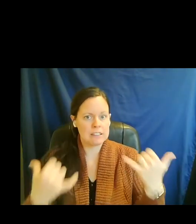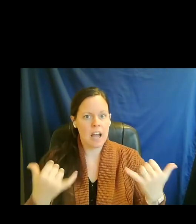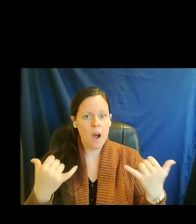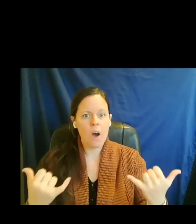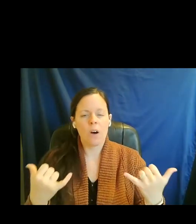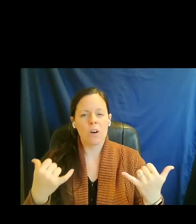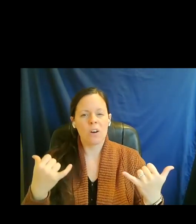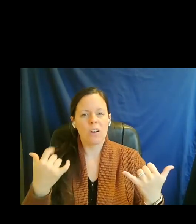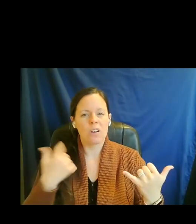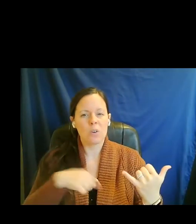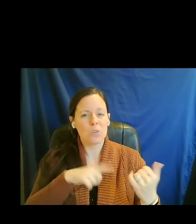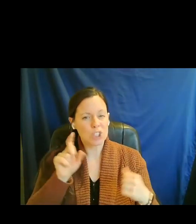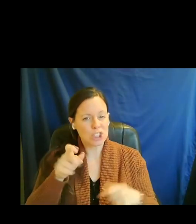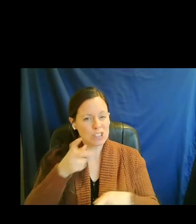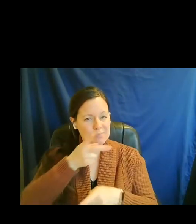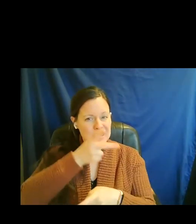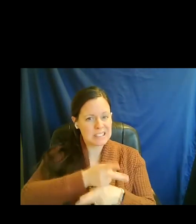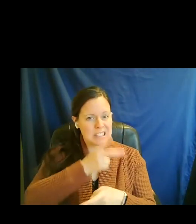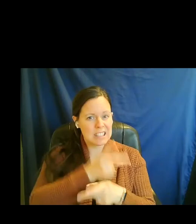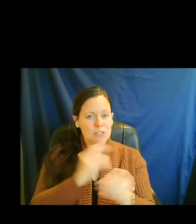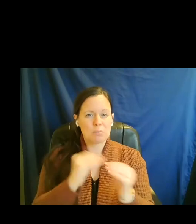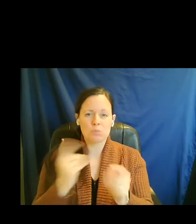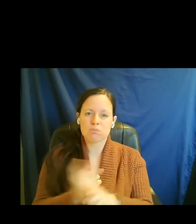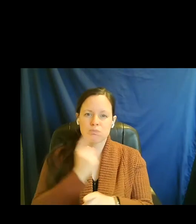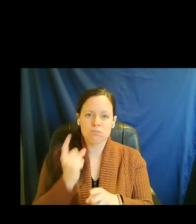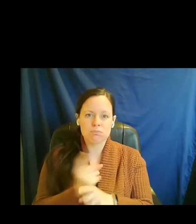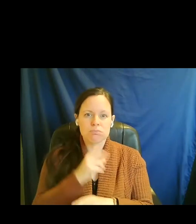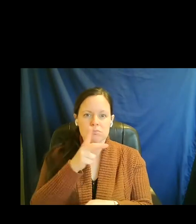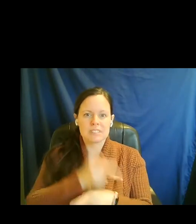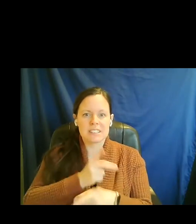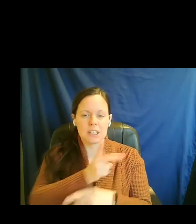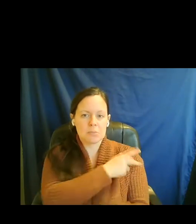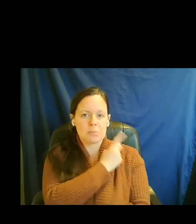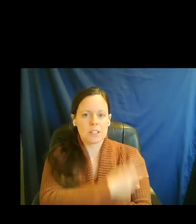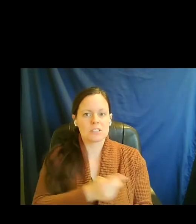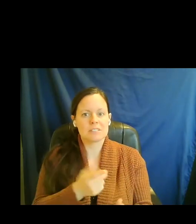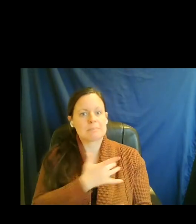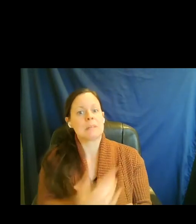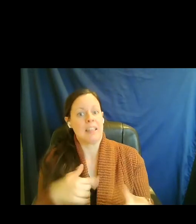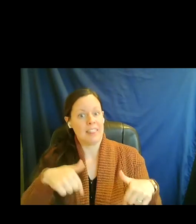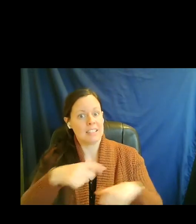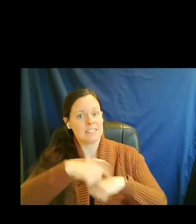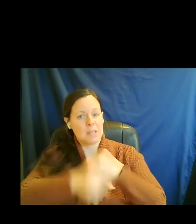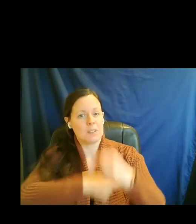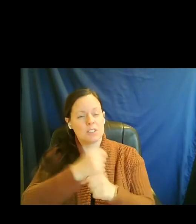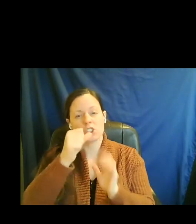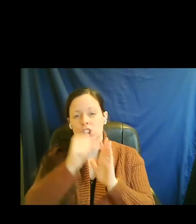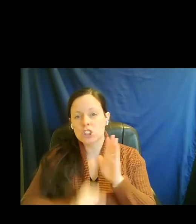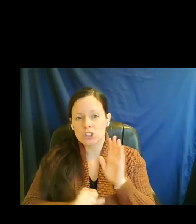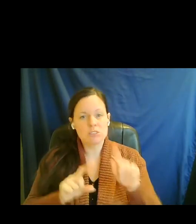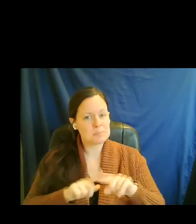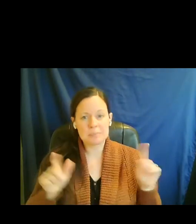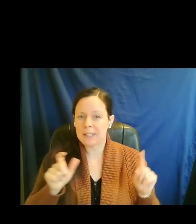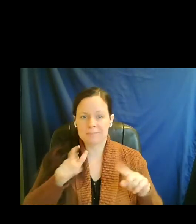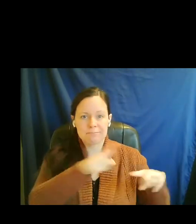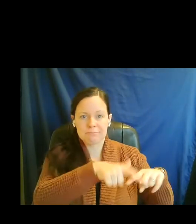should be taking care of more routine patients at this point. Lots of surgeries usually happen this time of year, but that's not happening because